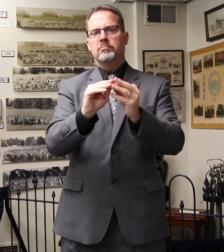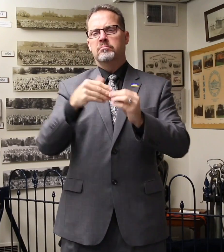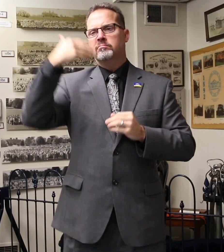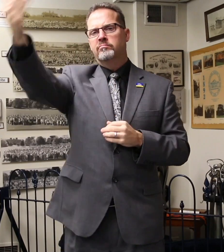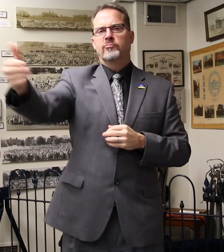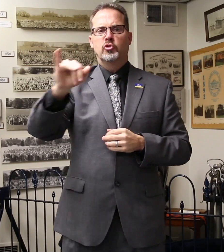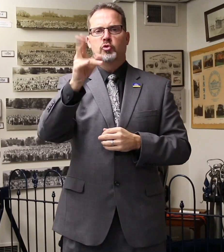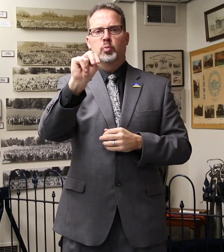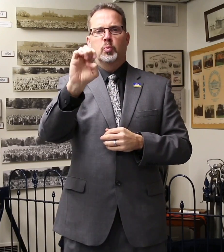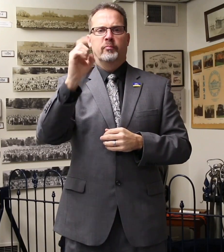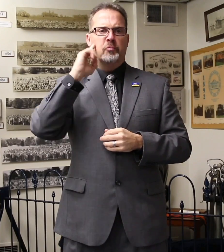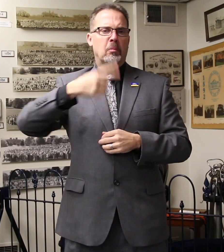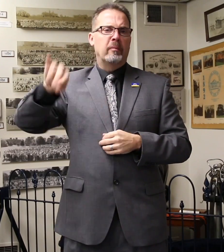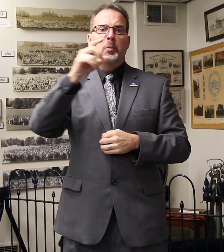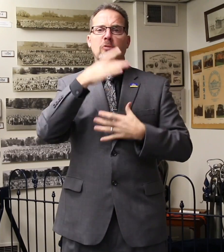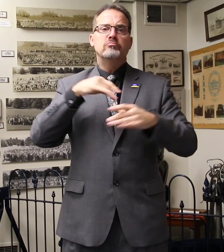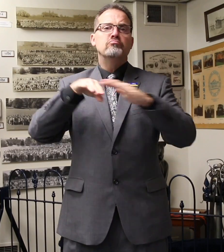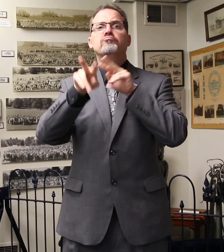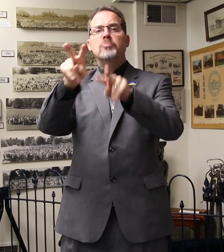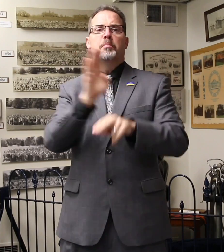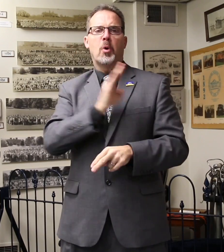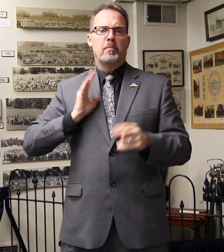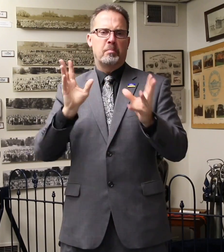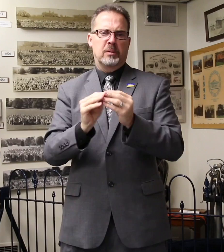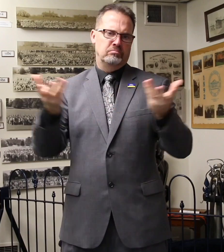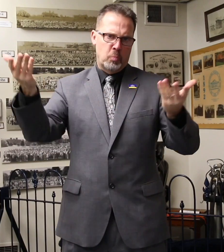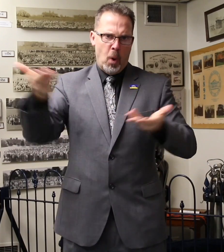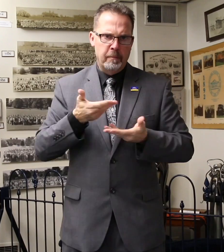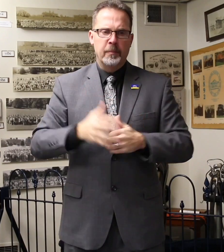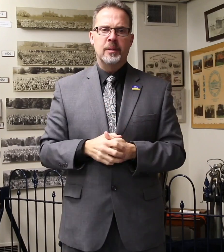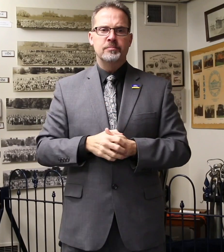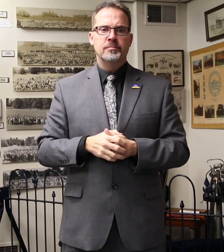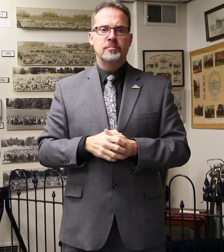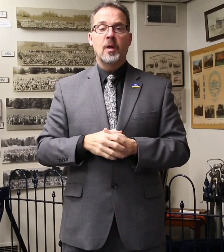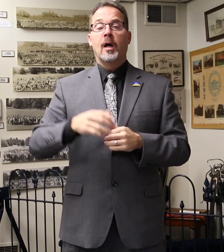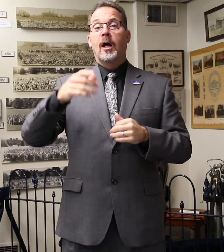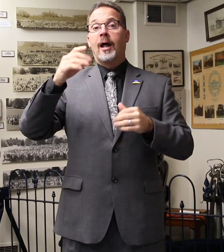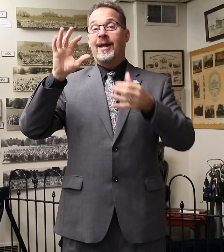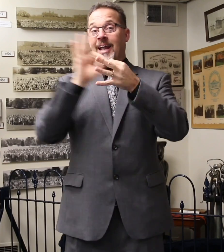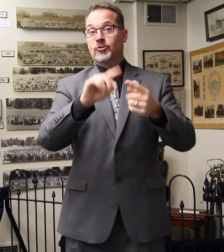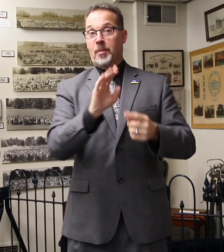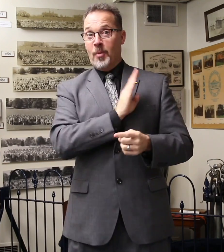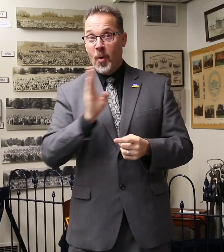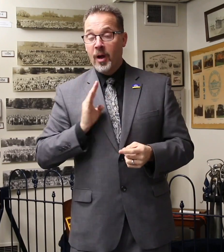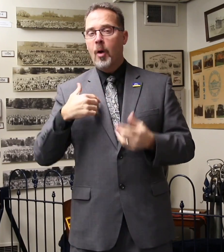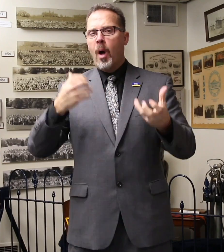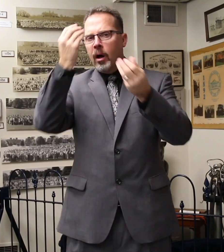which is public, in June. For those of you who are interested, you can come and attend that board meeting. You're welcome to do so. In connection